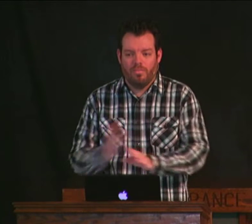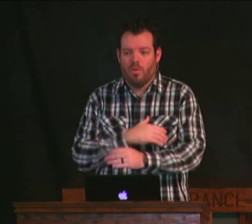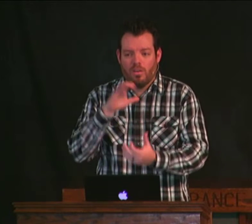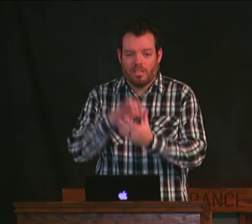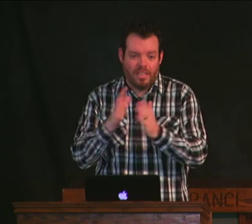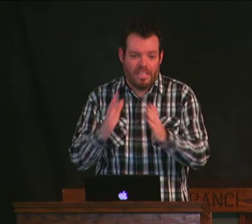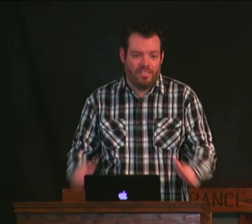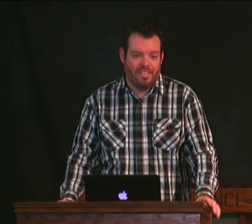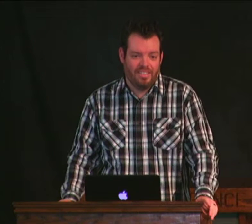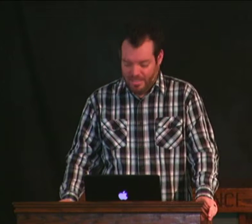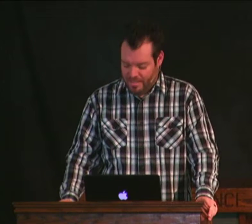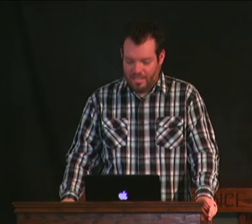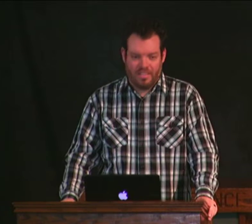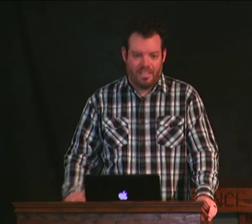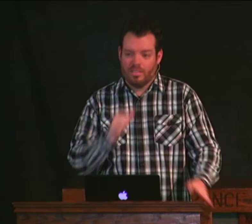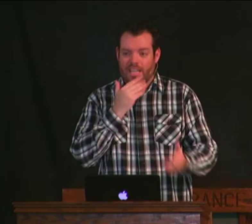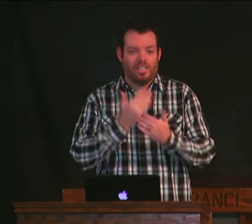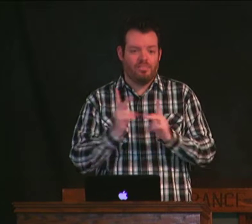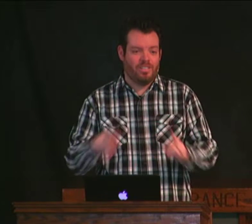Before I was a believer, I was not a good person.